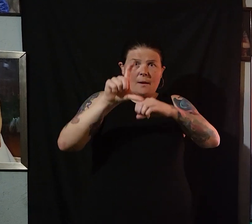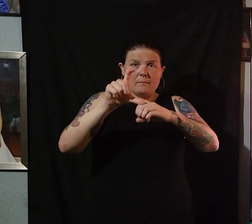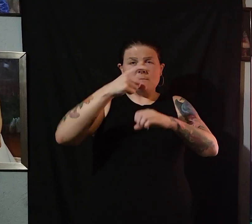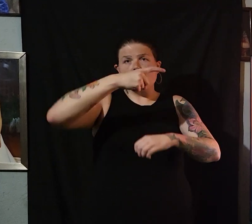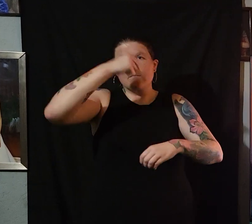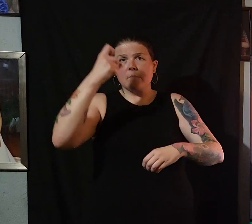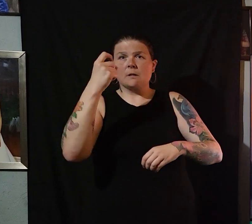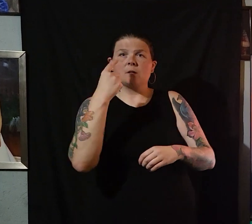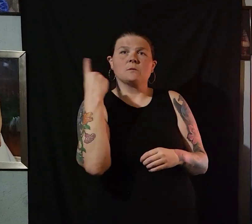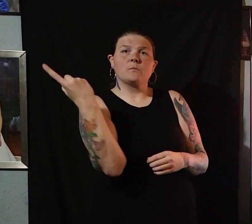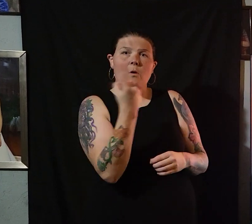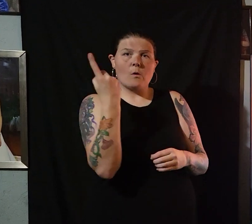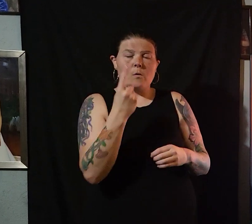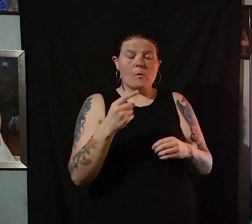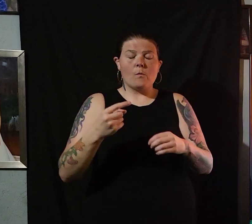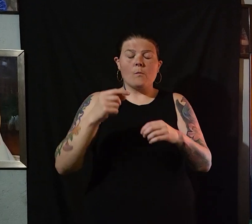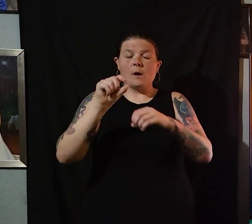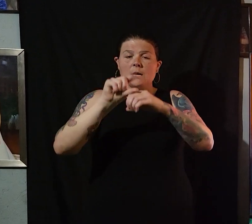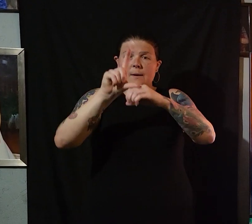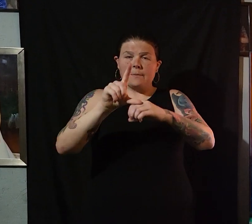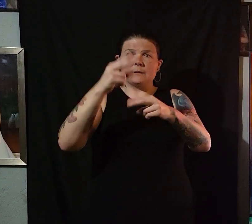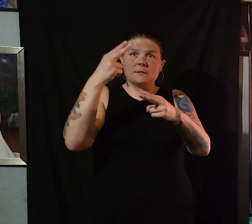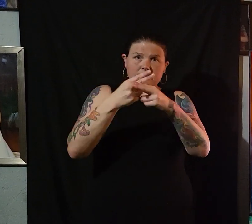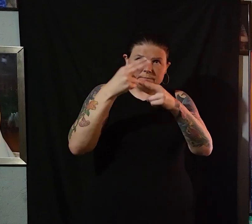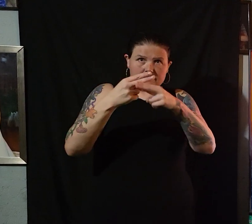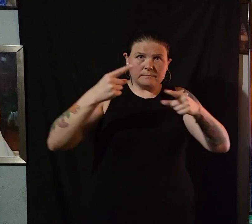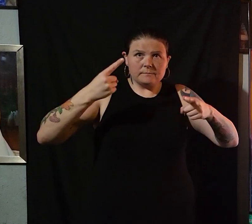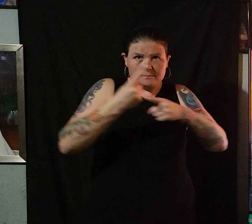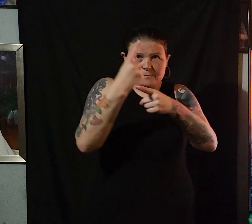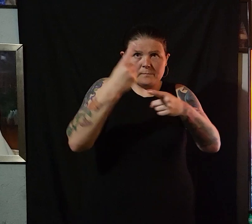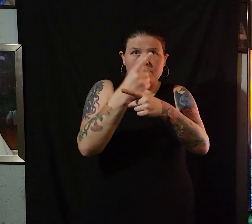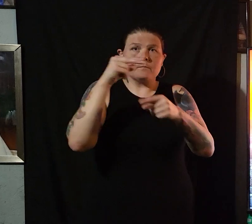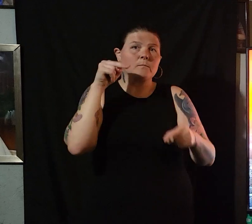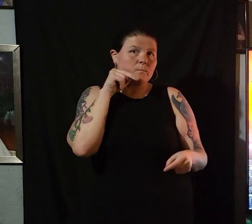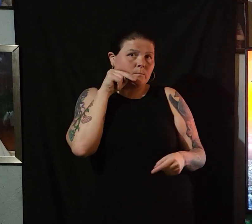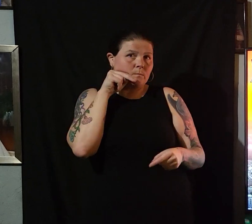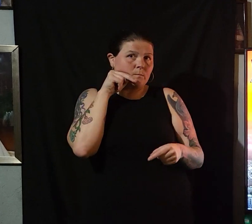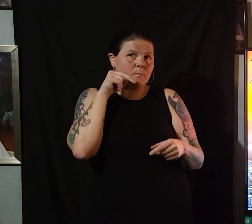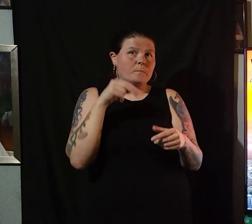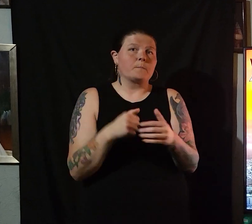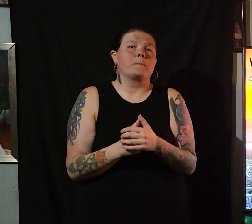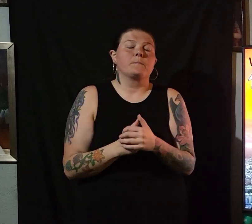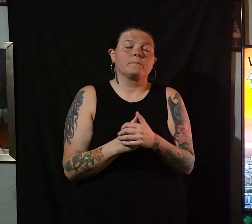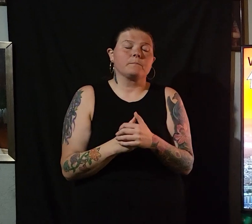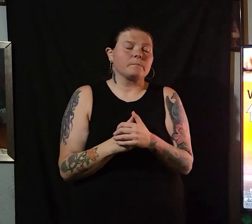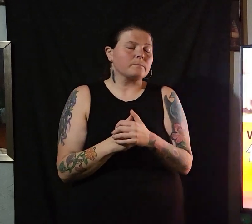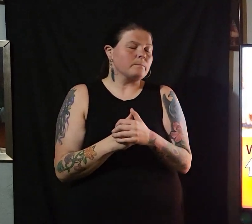always capitalize names and proper nouns.